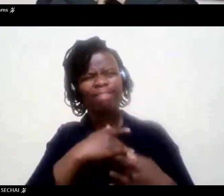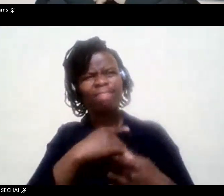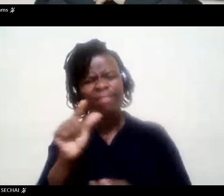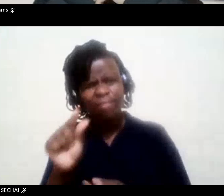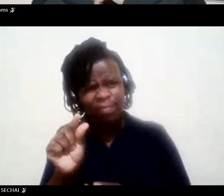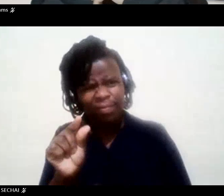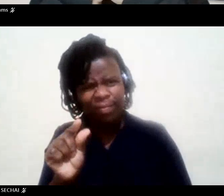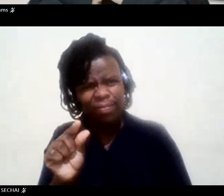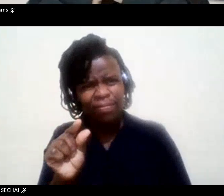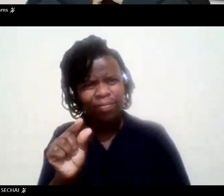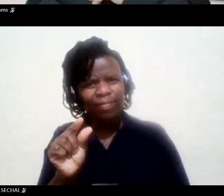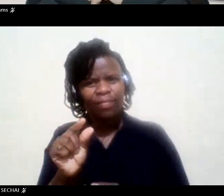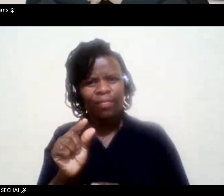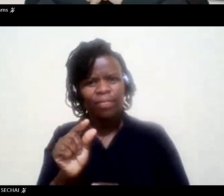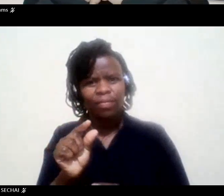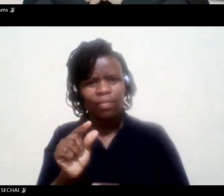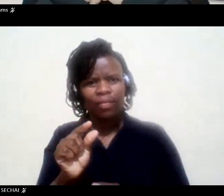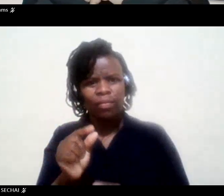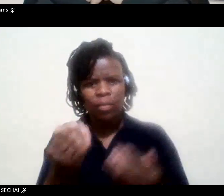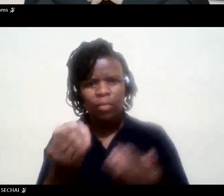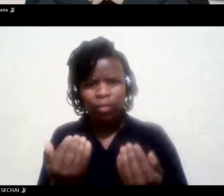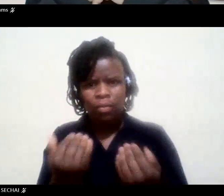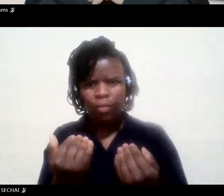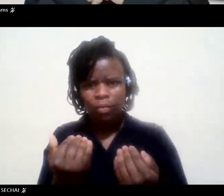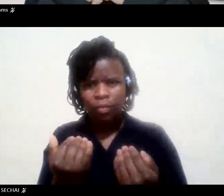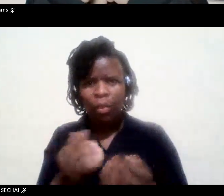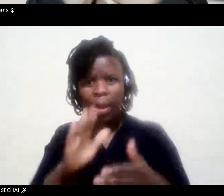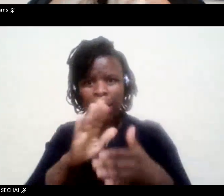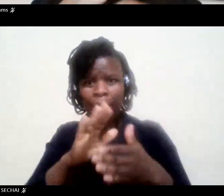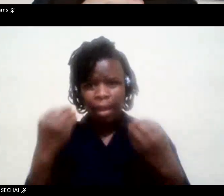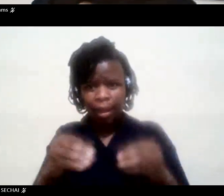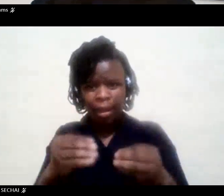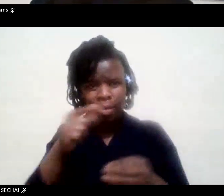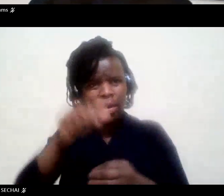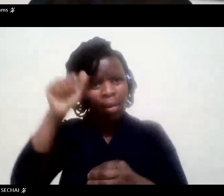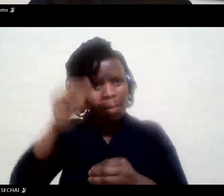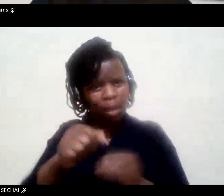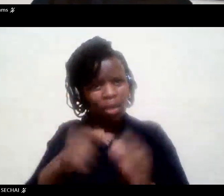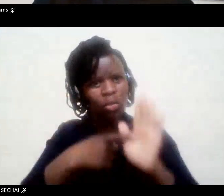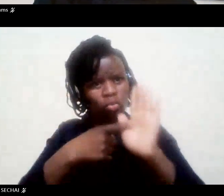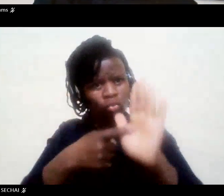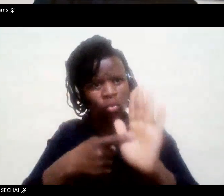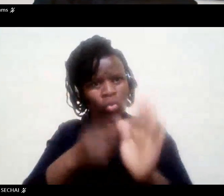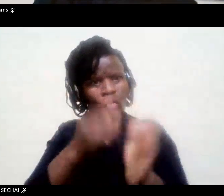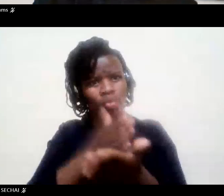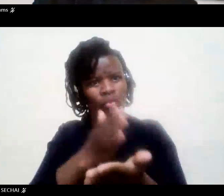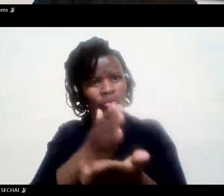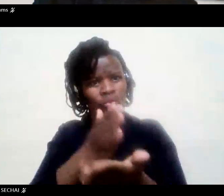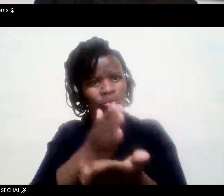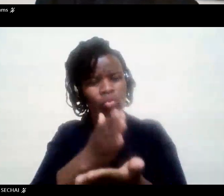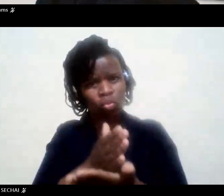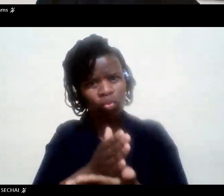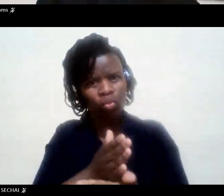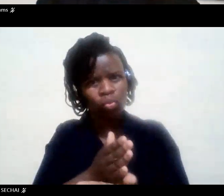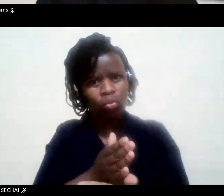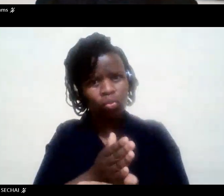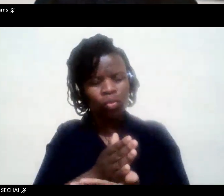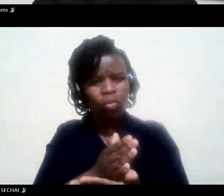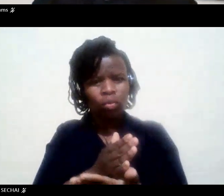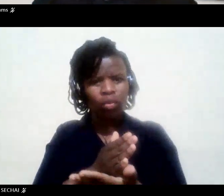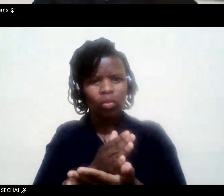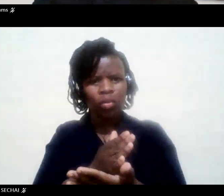it. And because of that, you need to show that you are actually grand and big by tormenting other people.